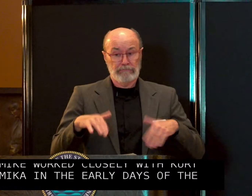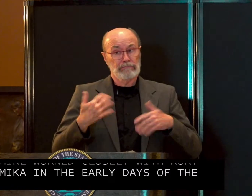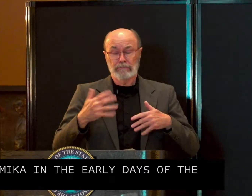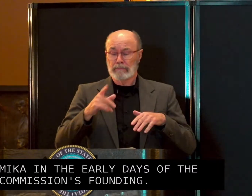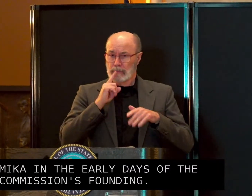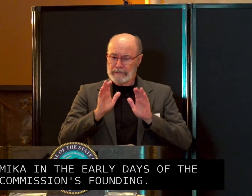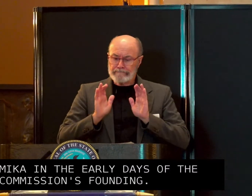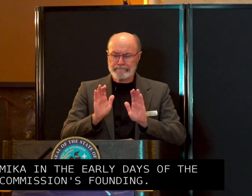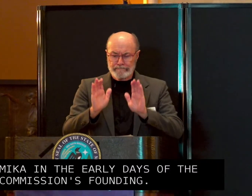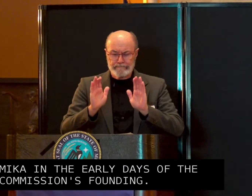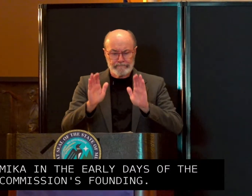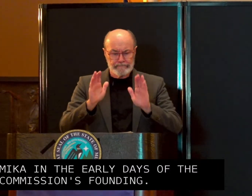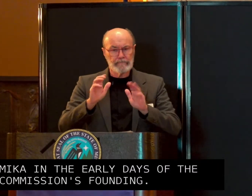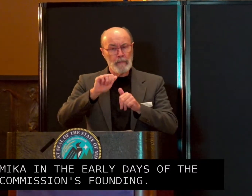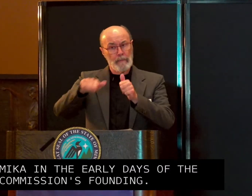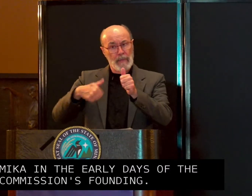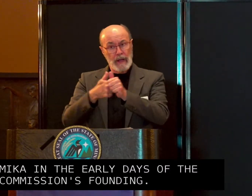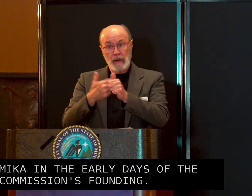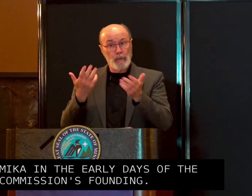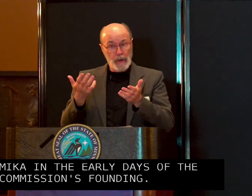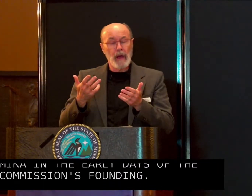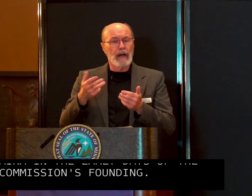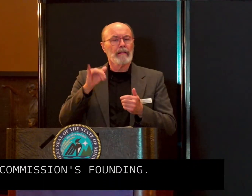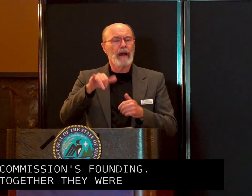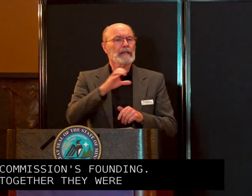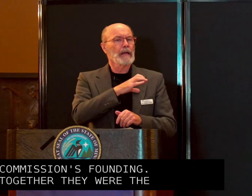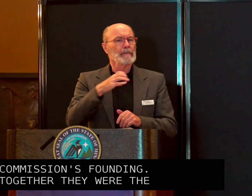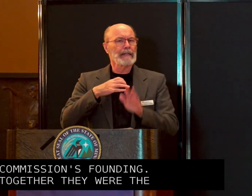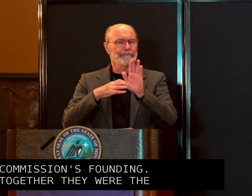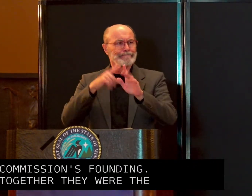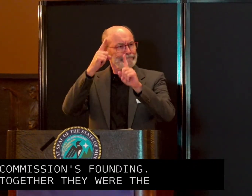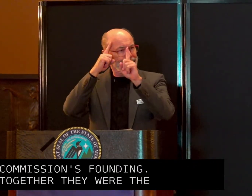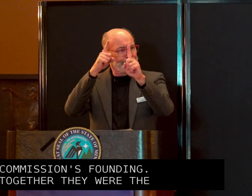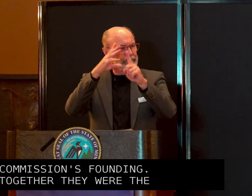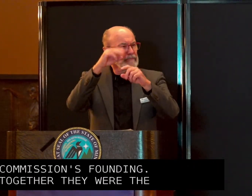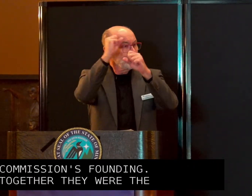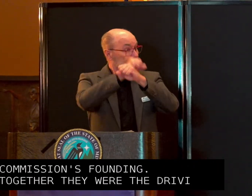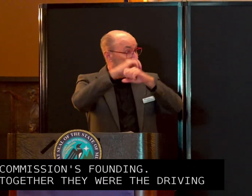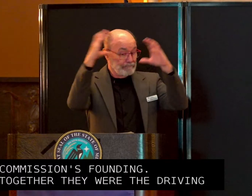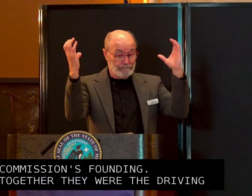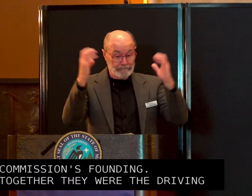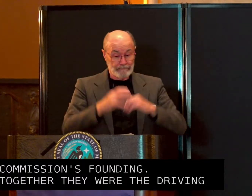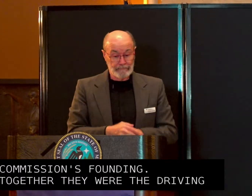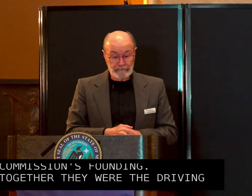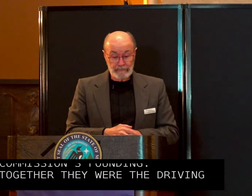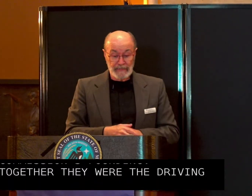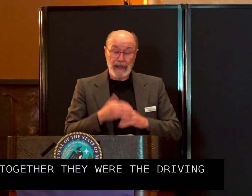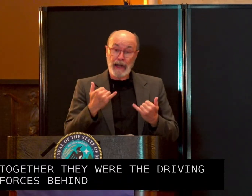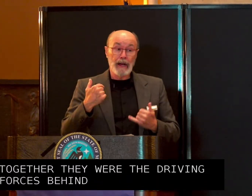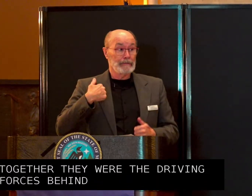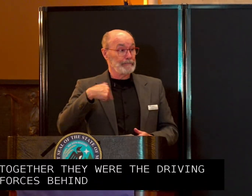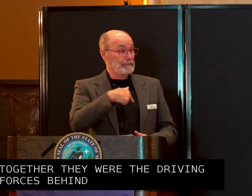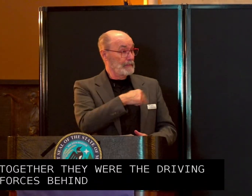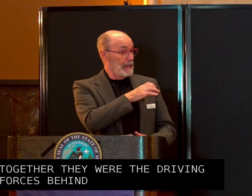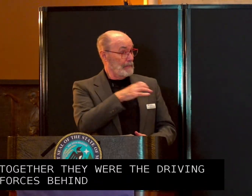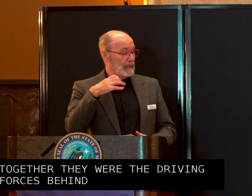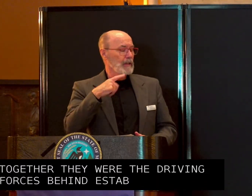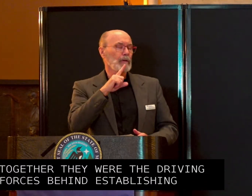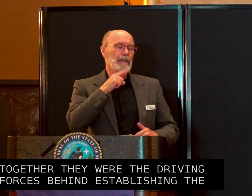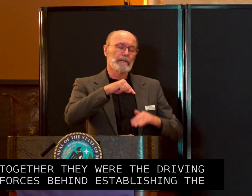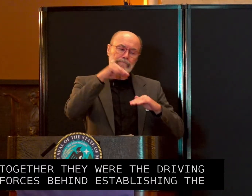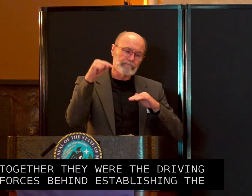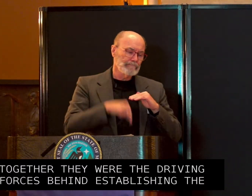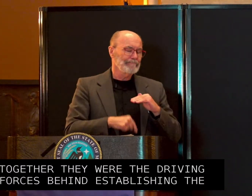Together, they were the driving forces behind establishing the vision and the